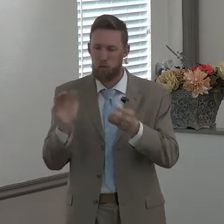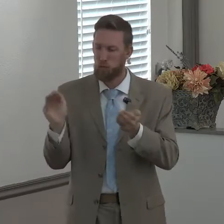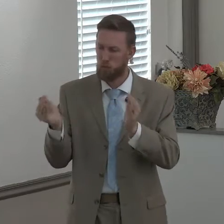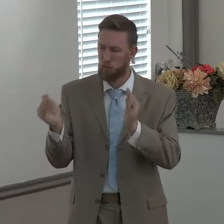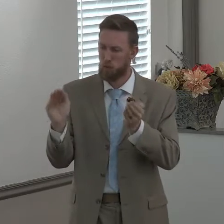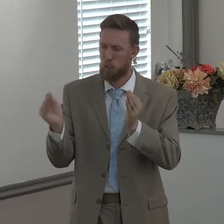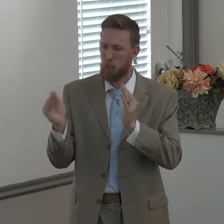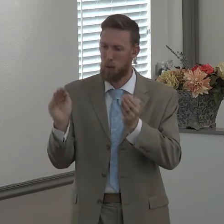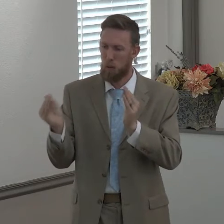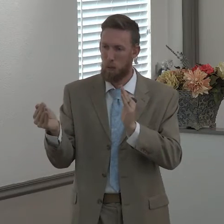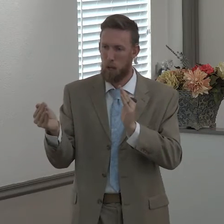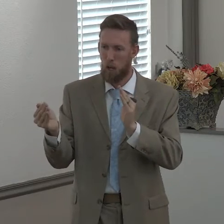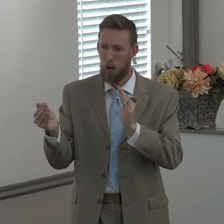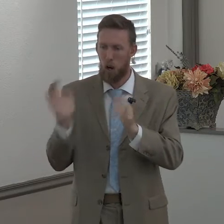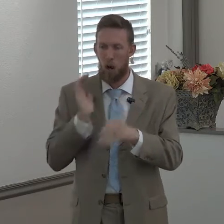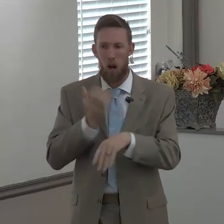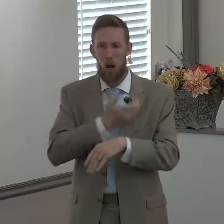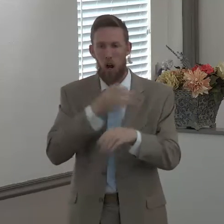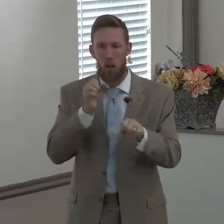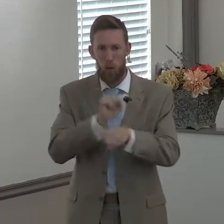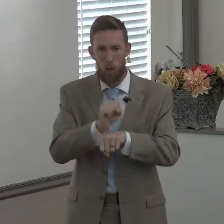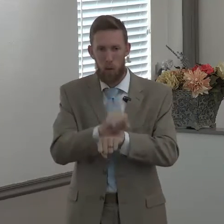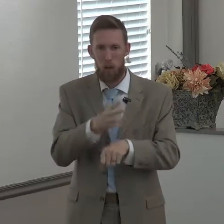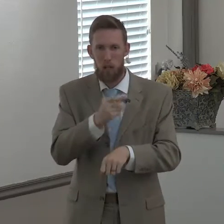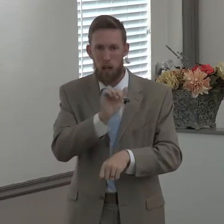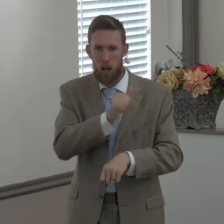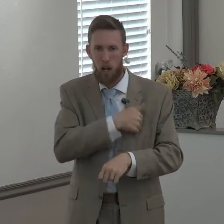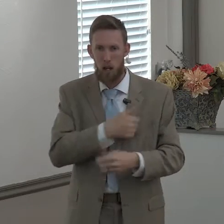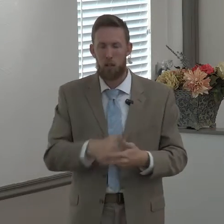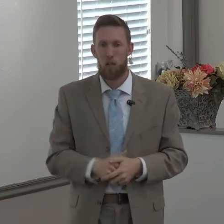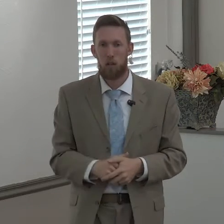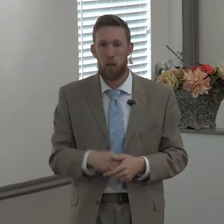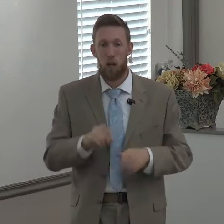Sacrificial love is the measure of all things.